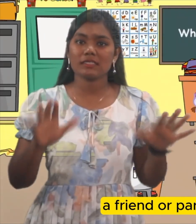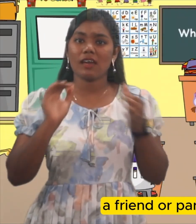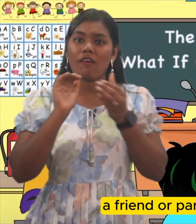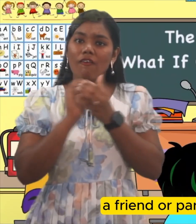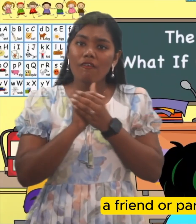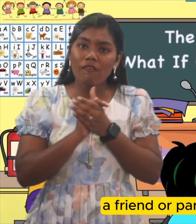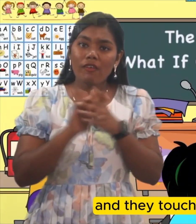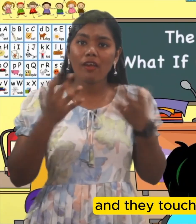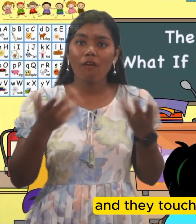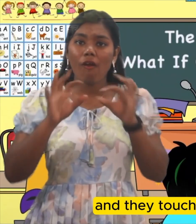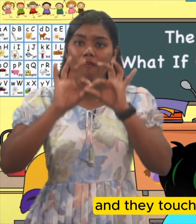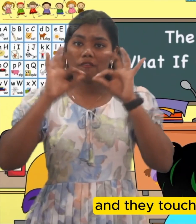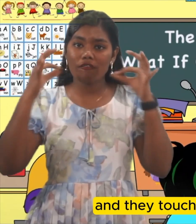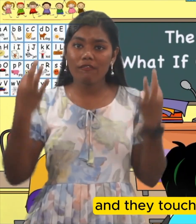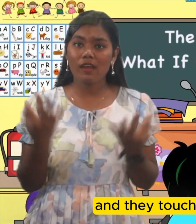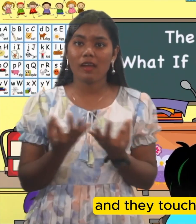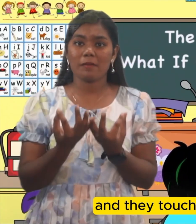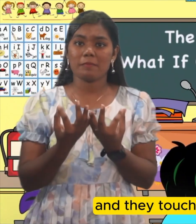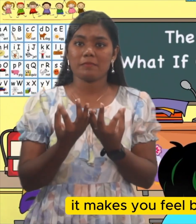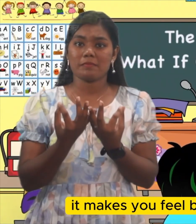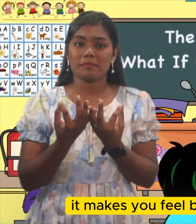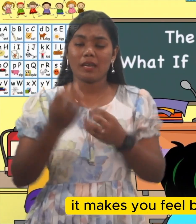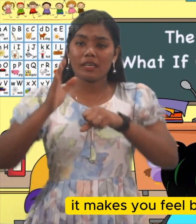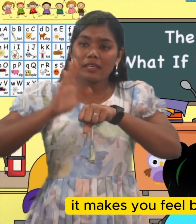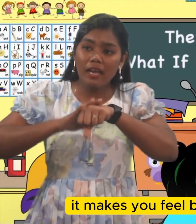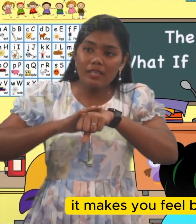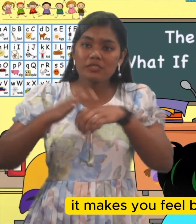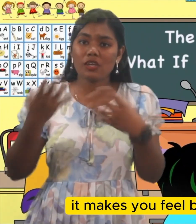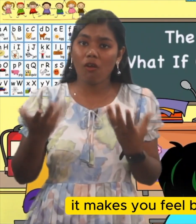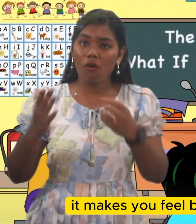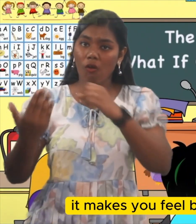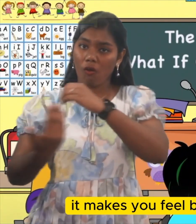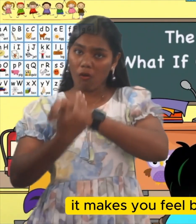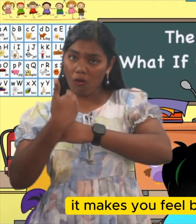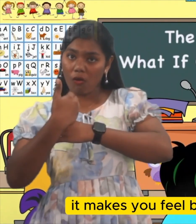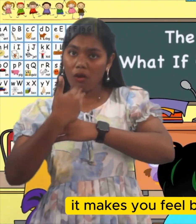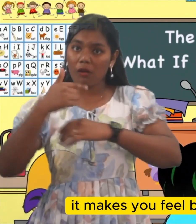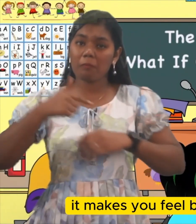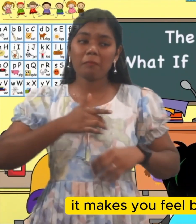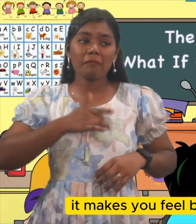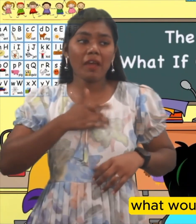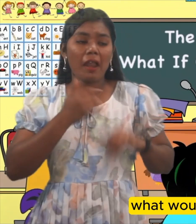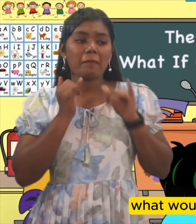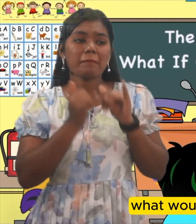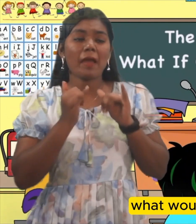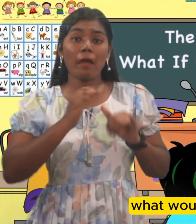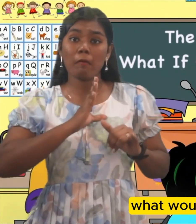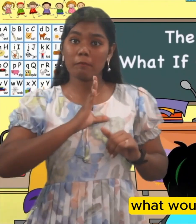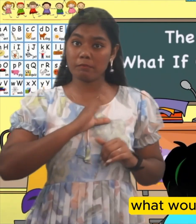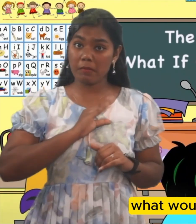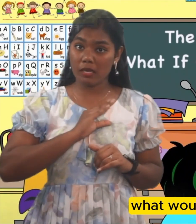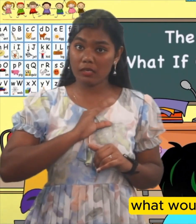and they touch you or hurt you. It makes you feel bad or uncomfortable. What would you